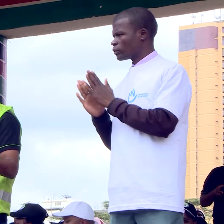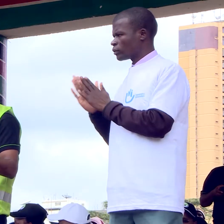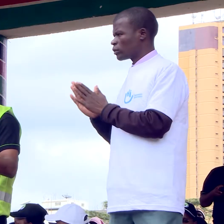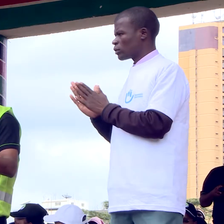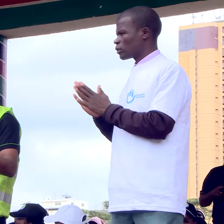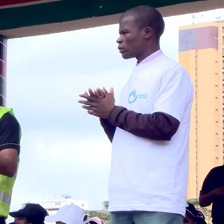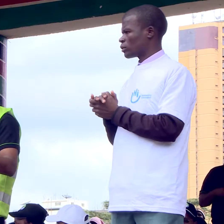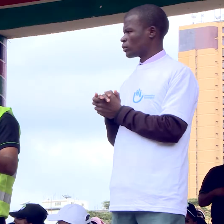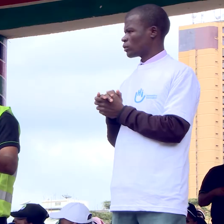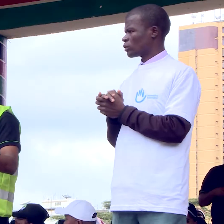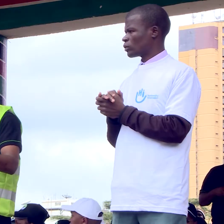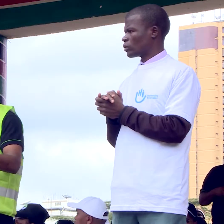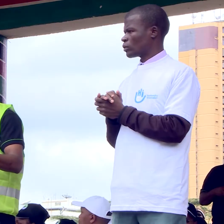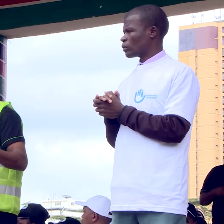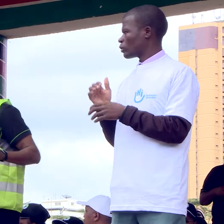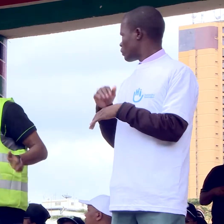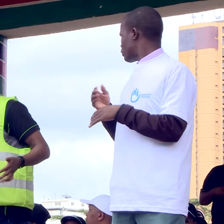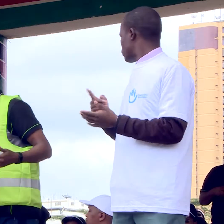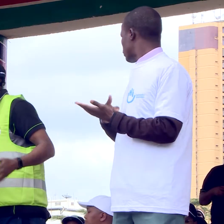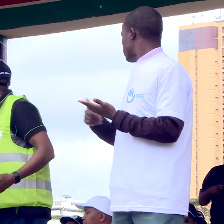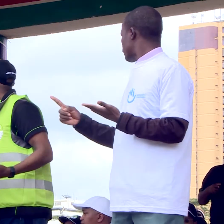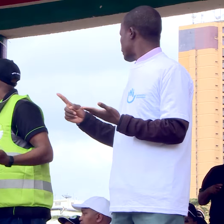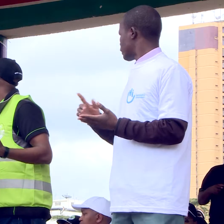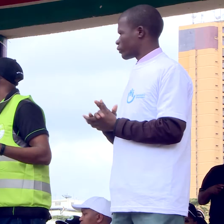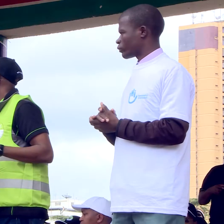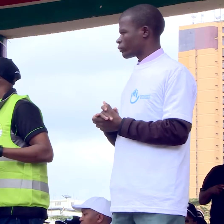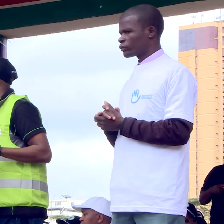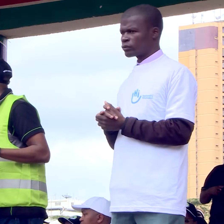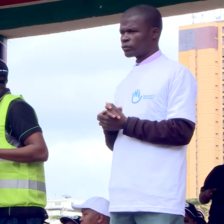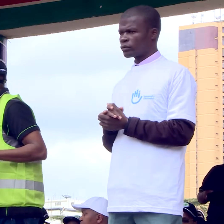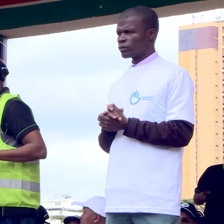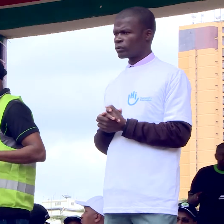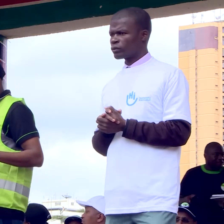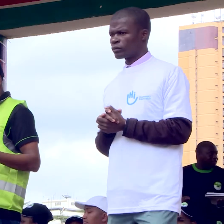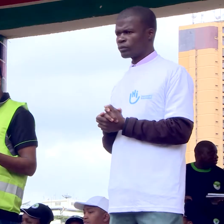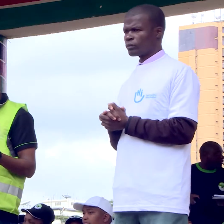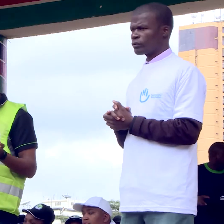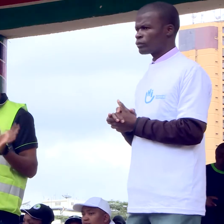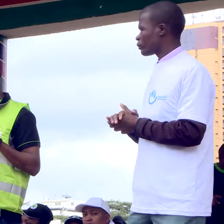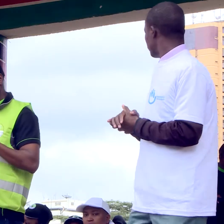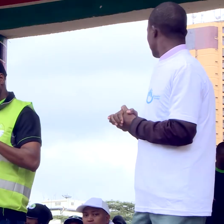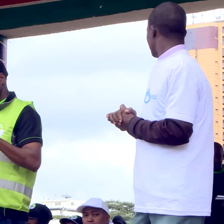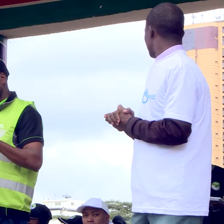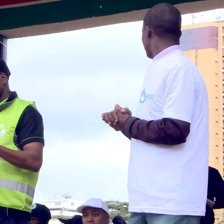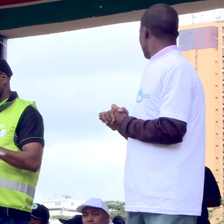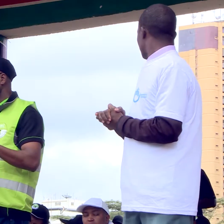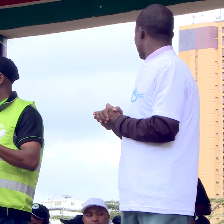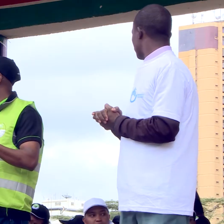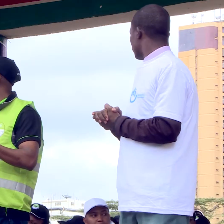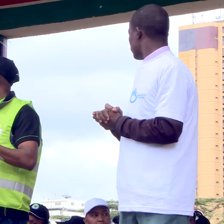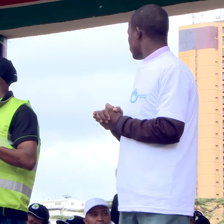this week. Thank you very much. Karibu. Do we have a representative from... Yes, Margaret.